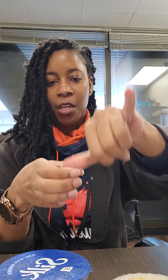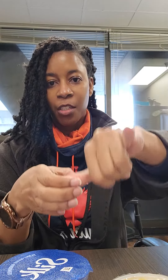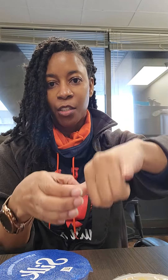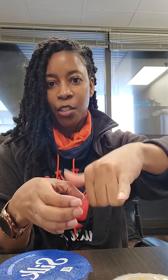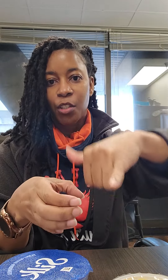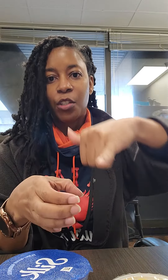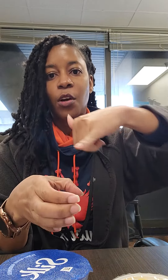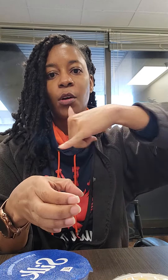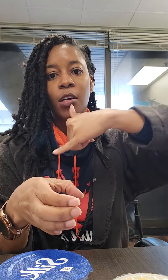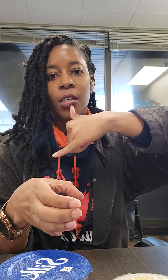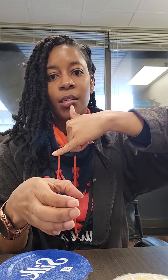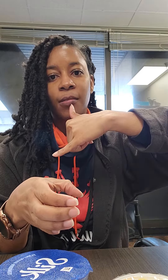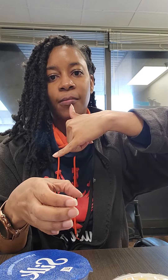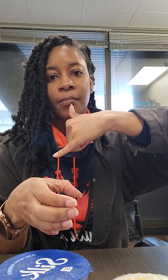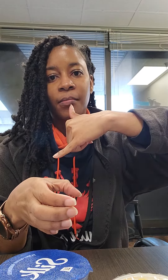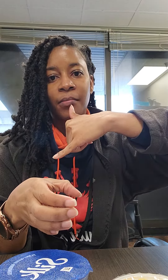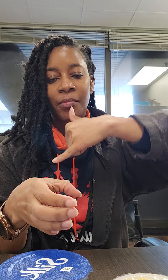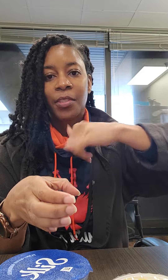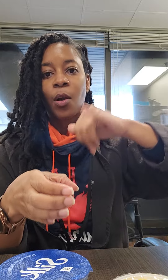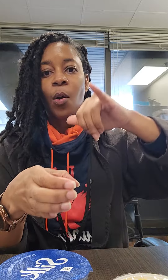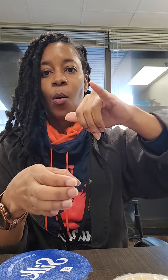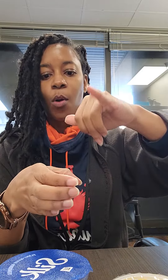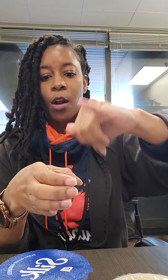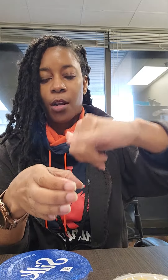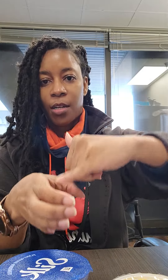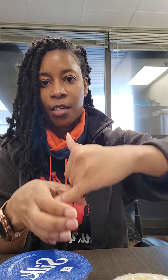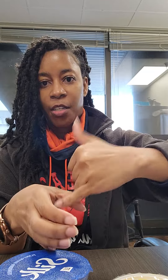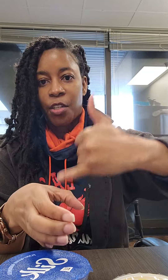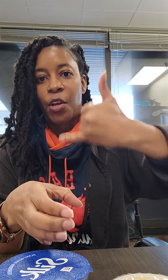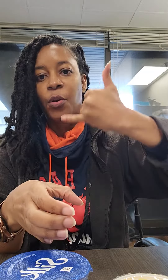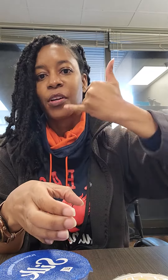Yogurt or yogurt.